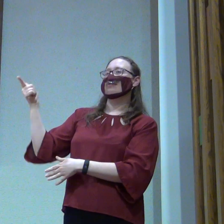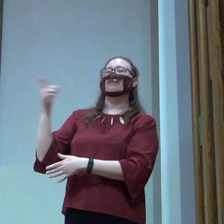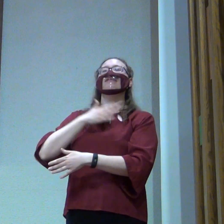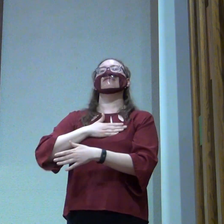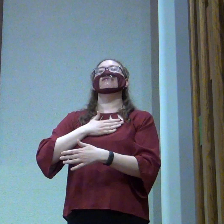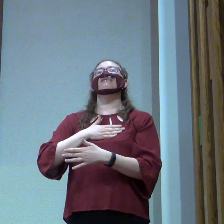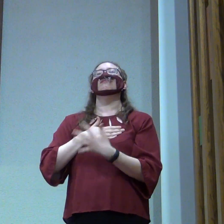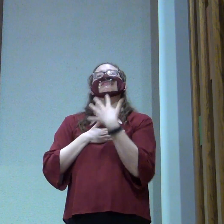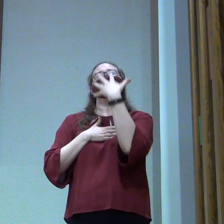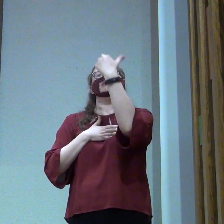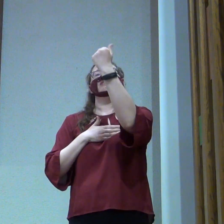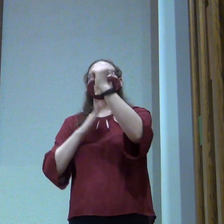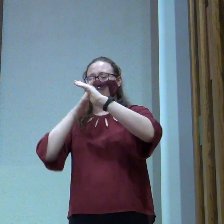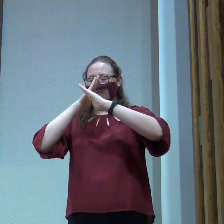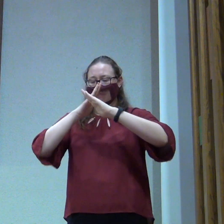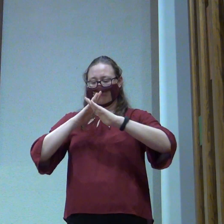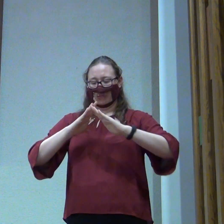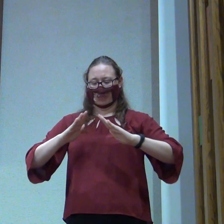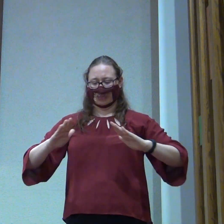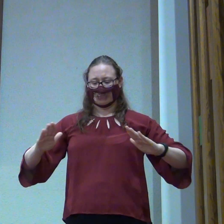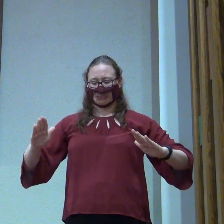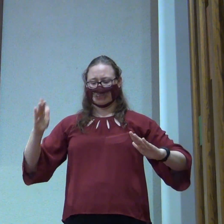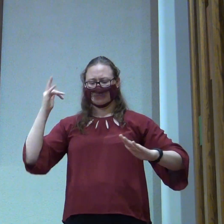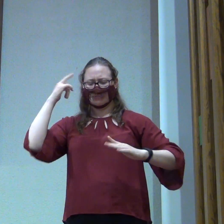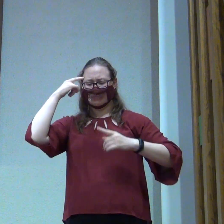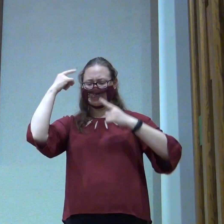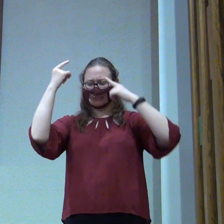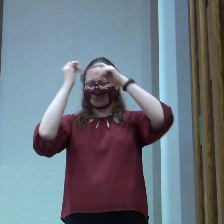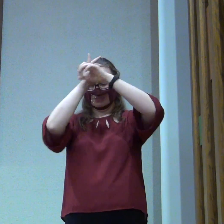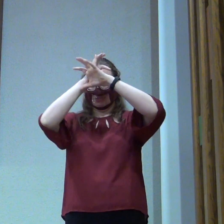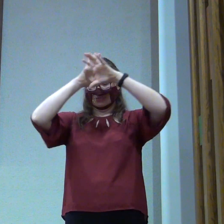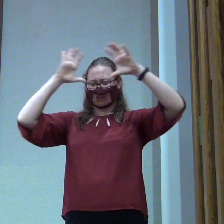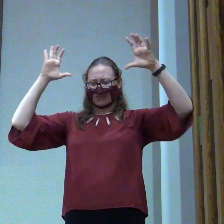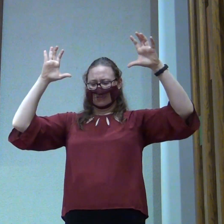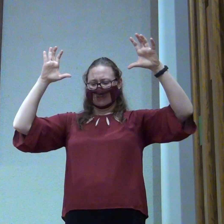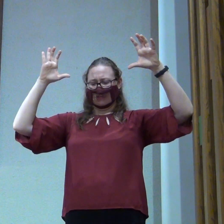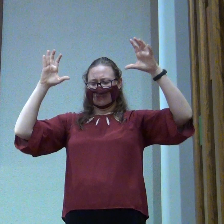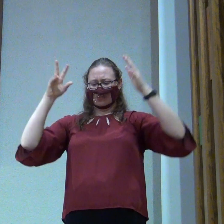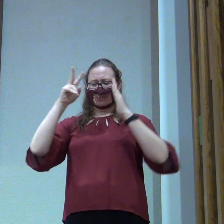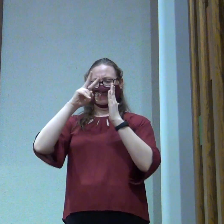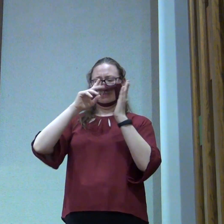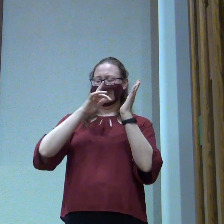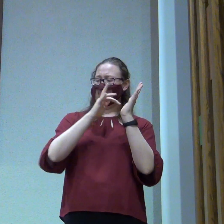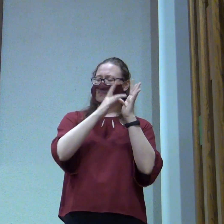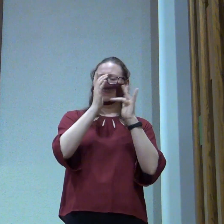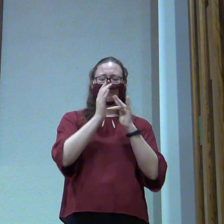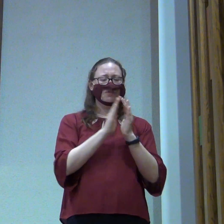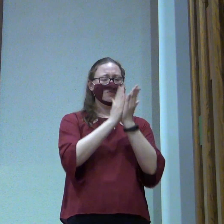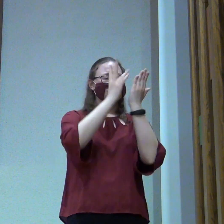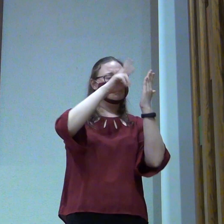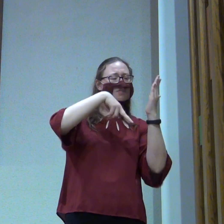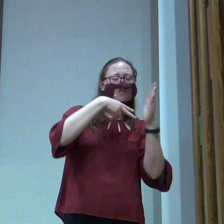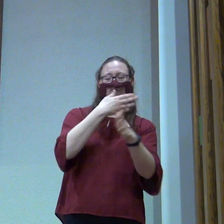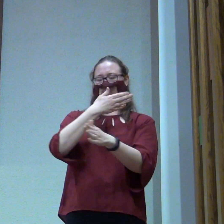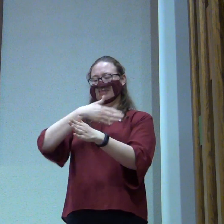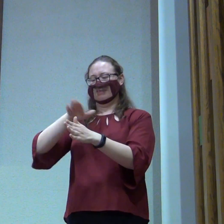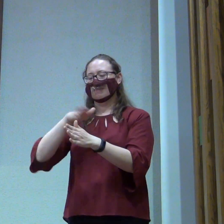sanctuary in silence, considering all that you've received today. And thank you for being